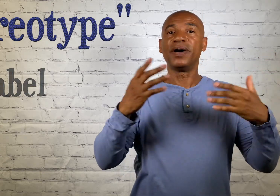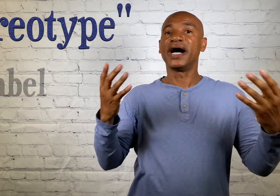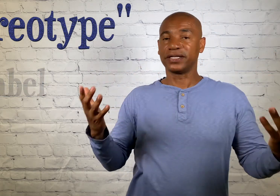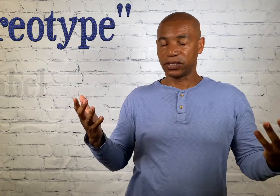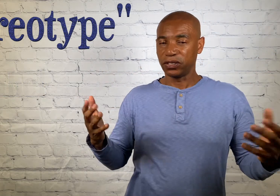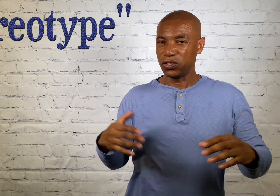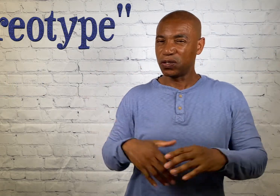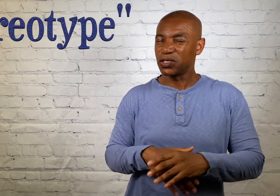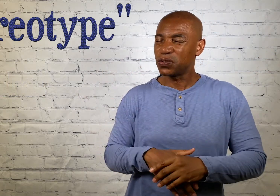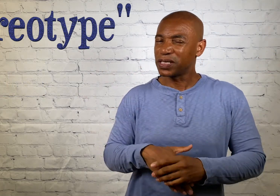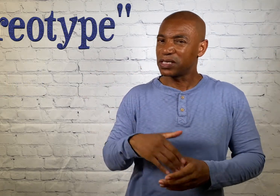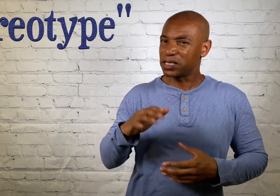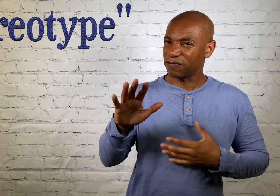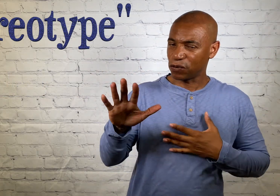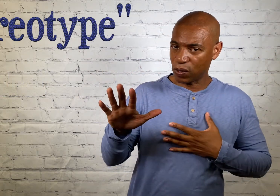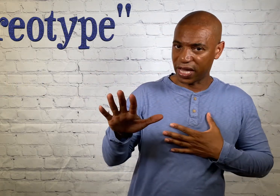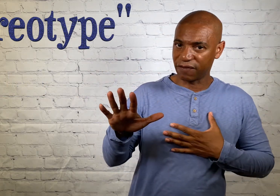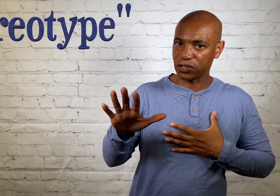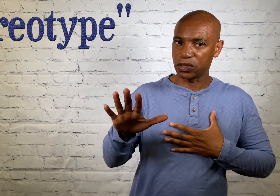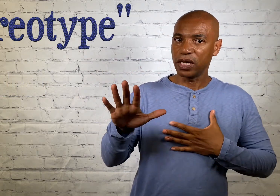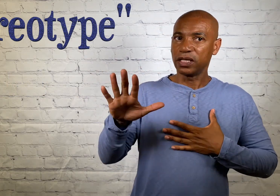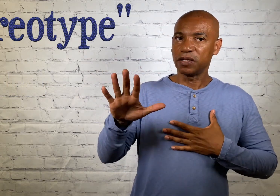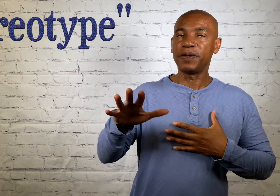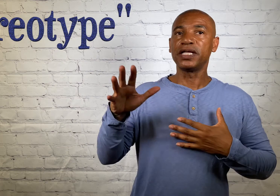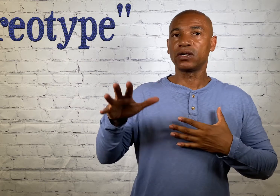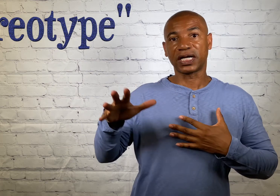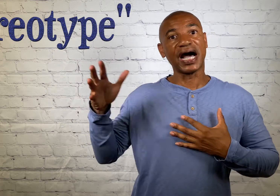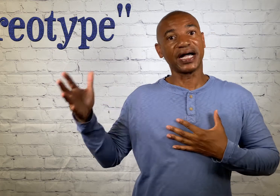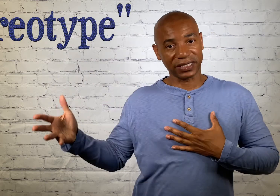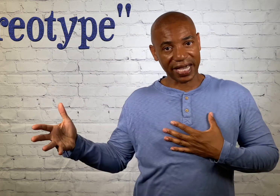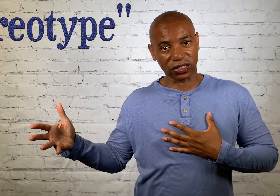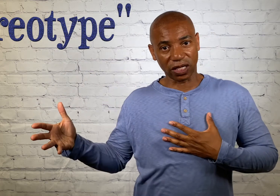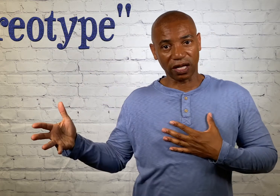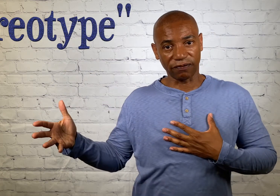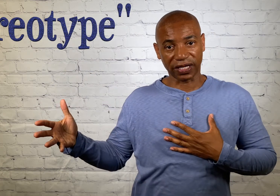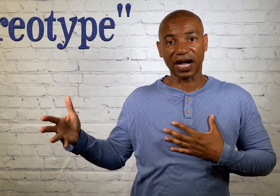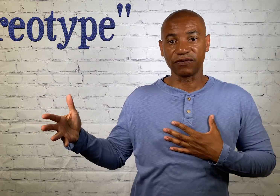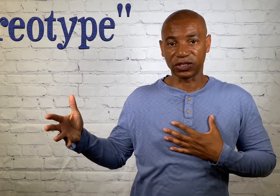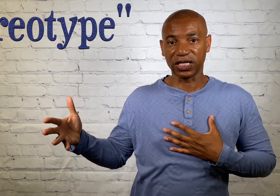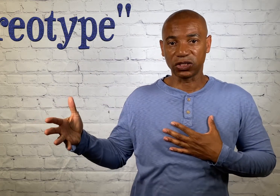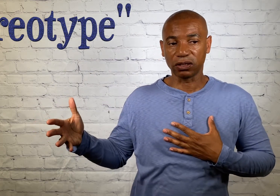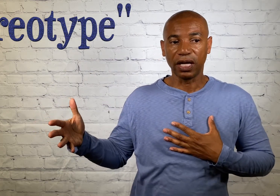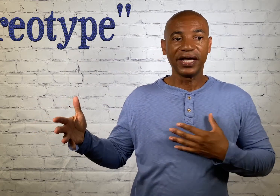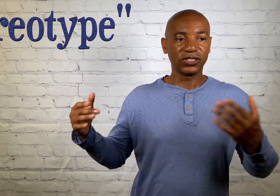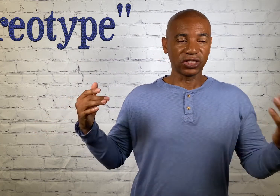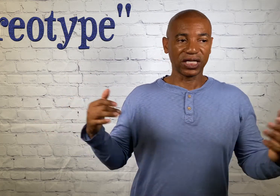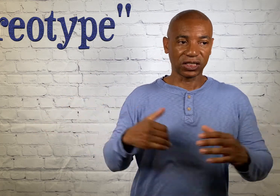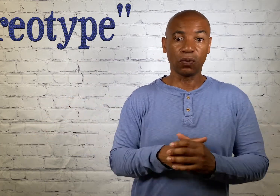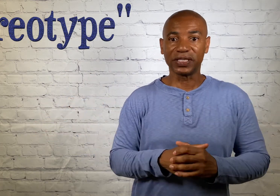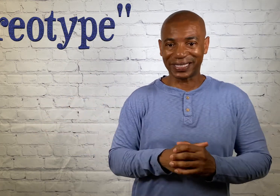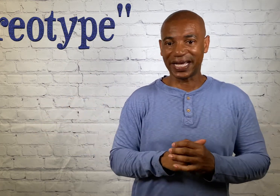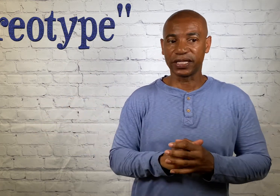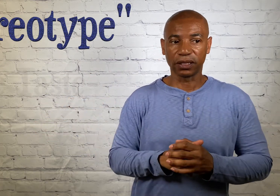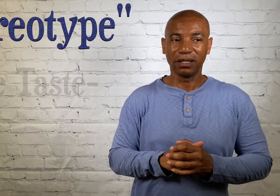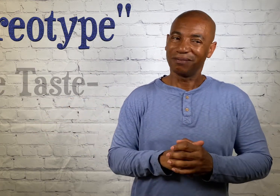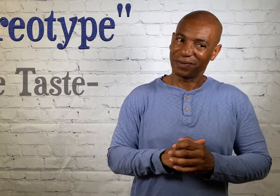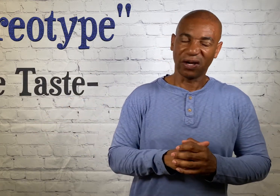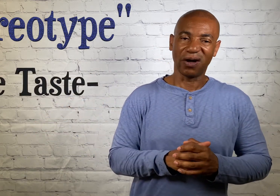But you can do it in a different way. If it's depending on the context of the conversation, just say someone says they all have the